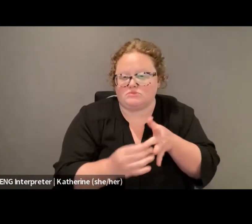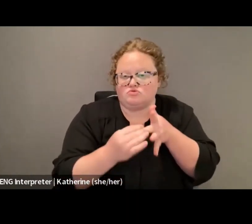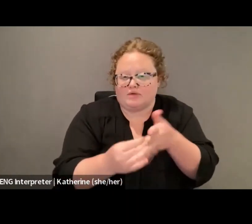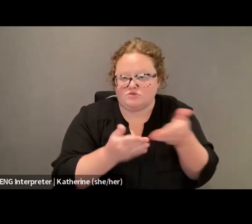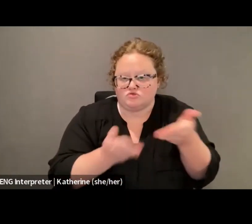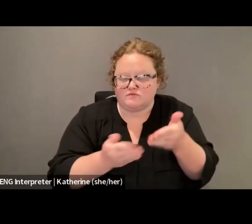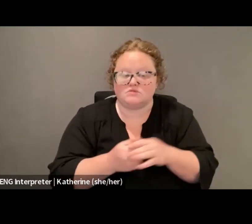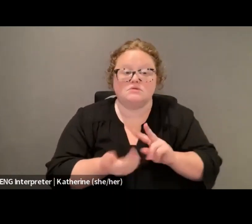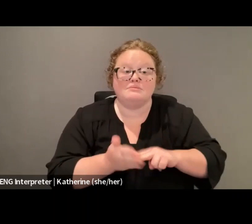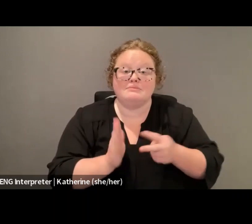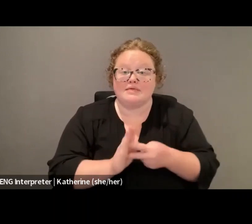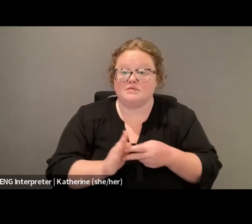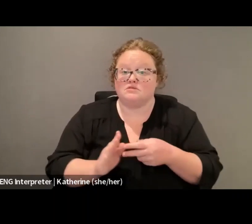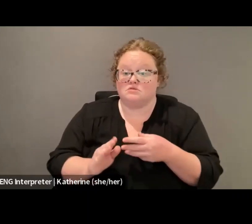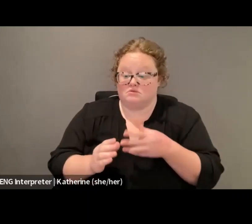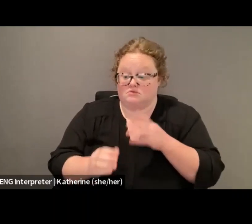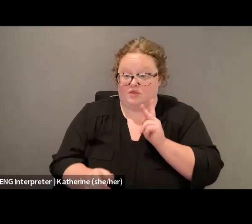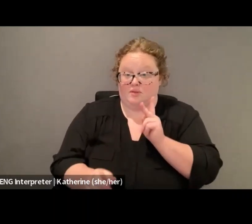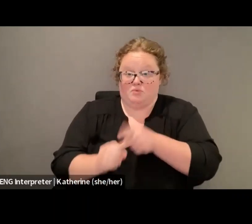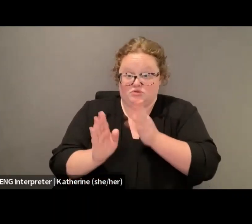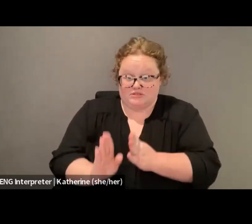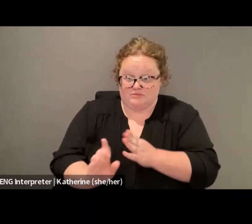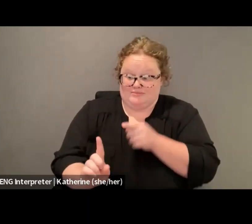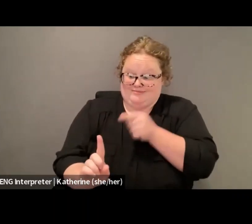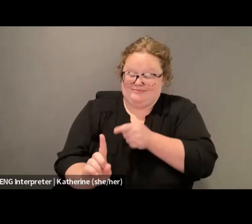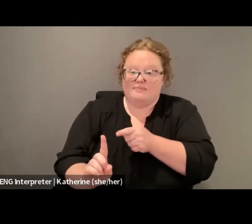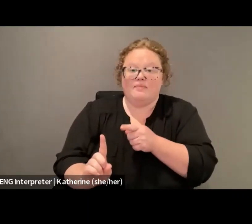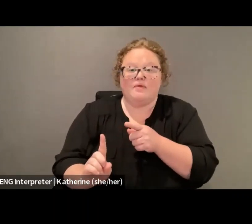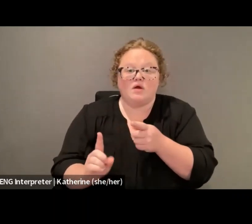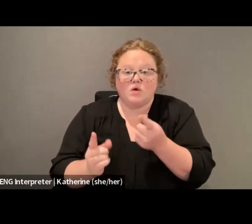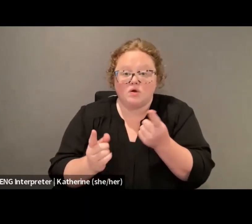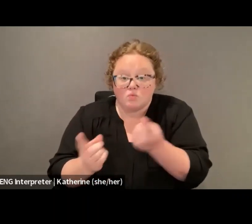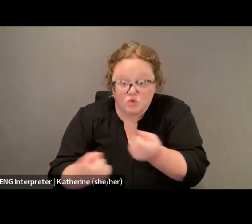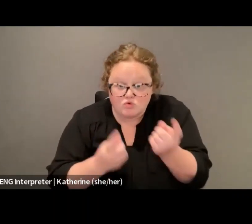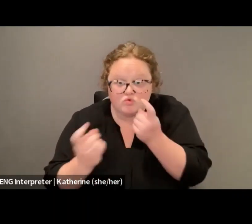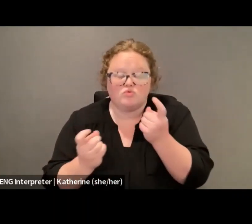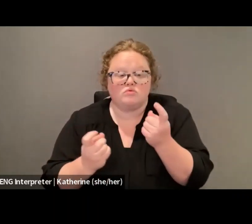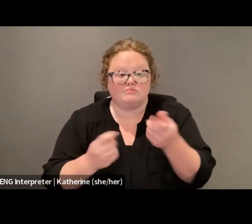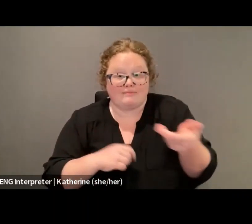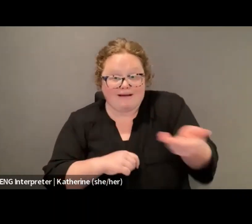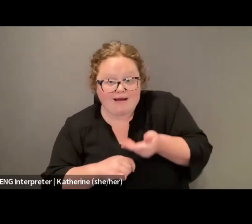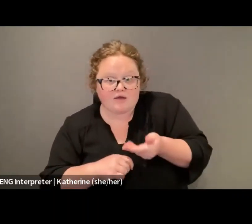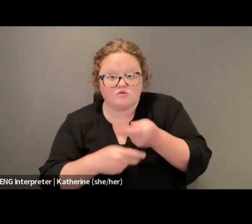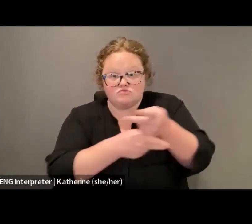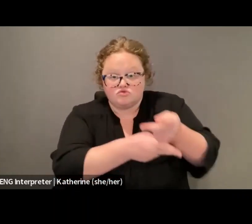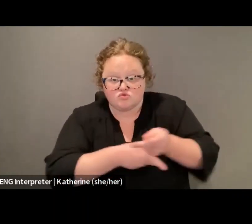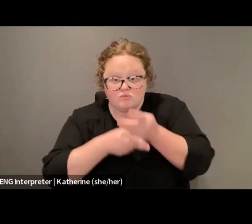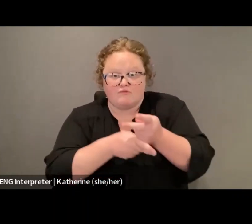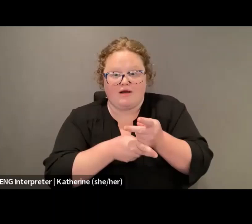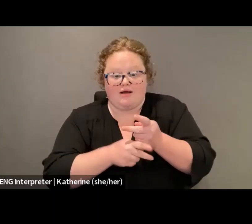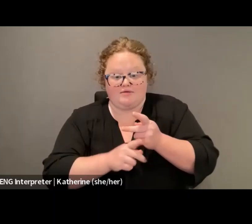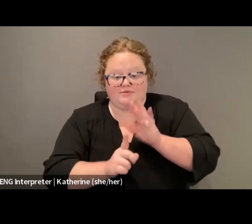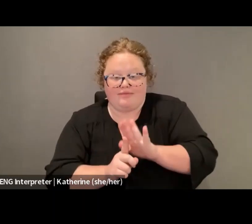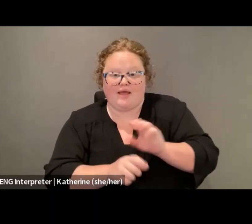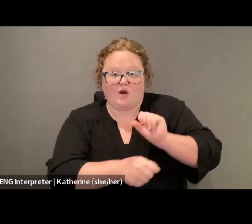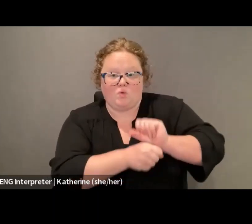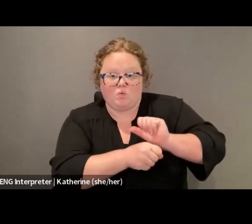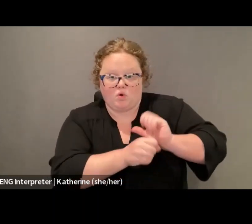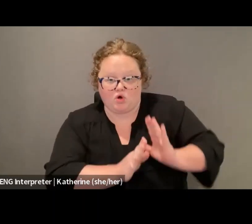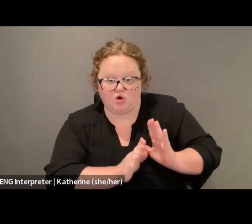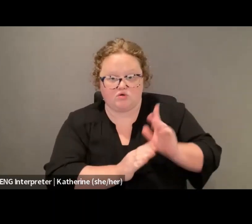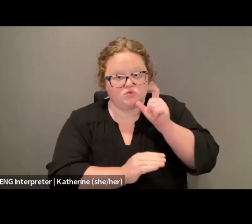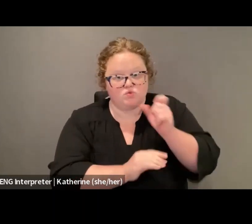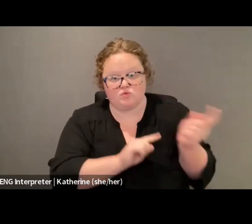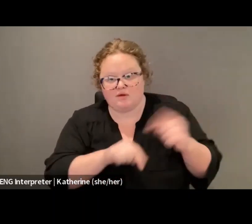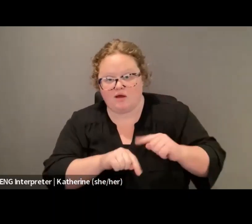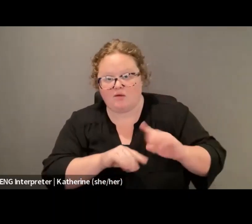recruit, hire, supervise, and direct the workers who furnish supports. So this is a big